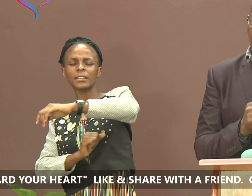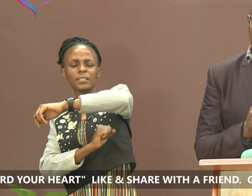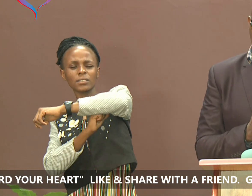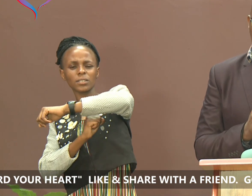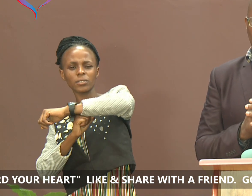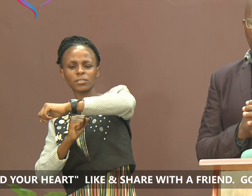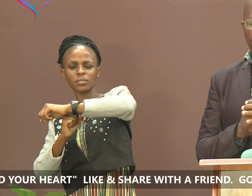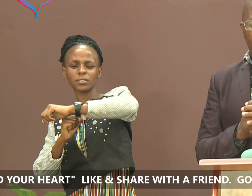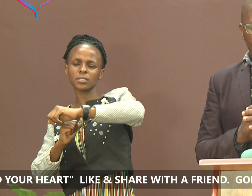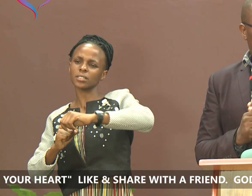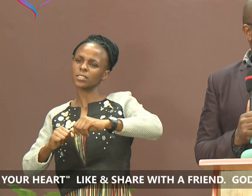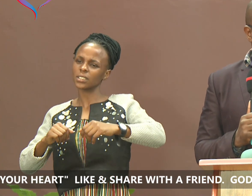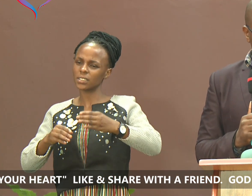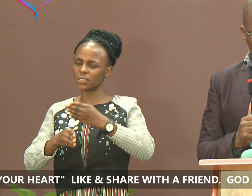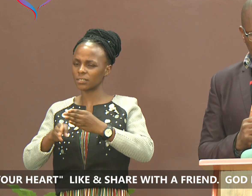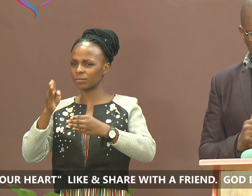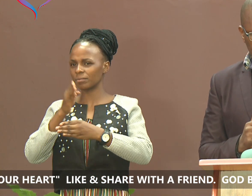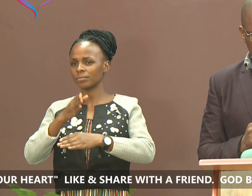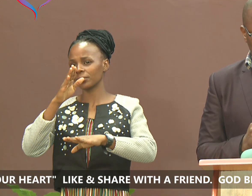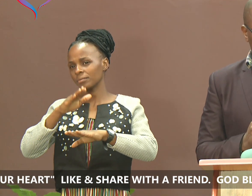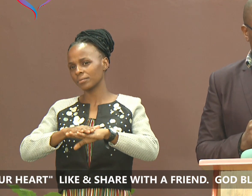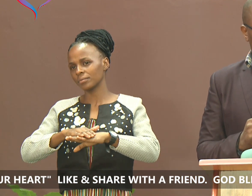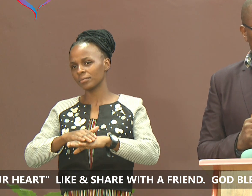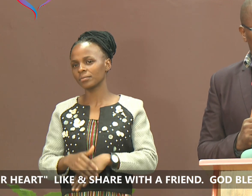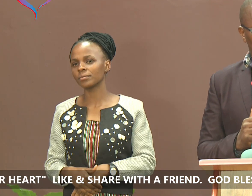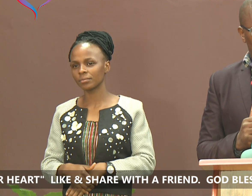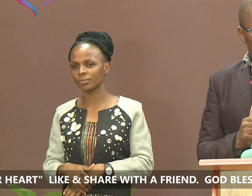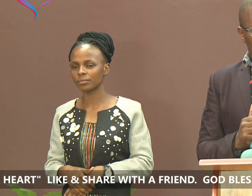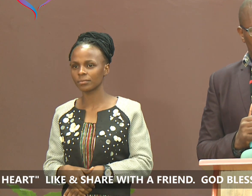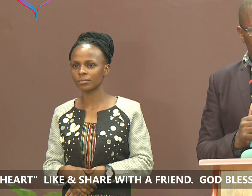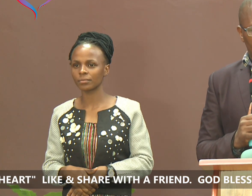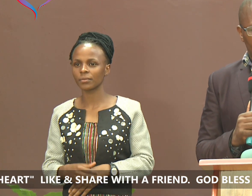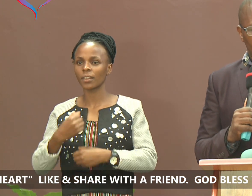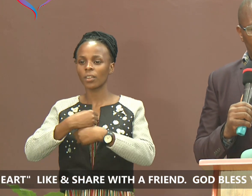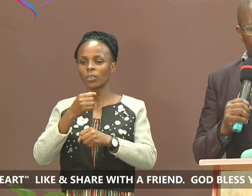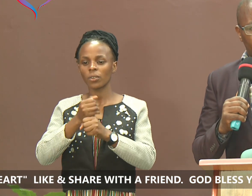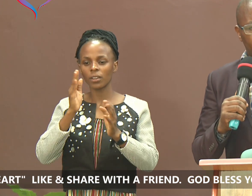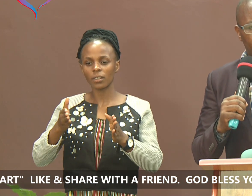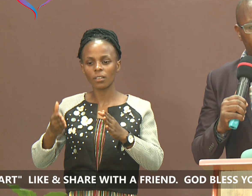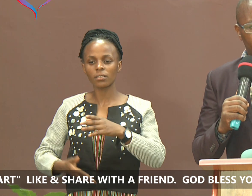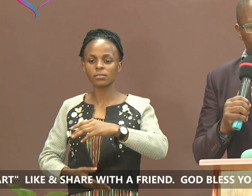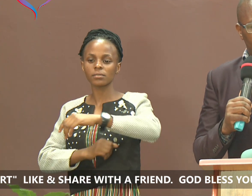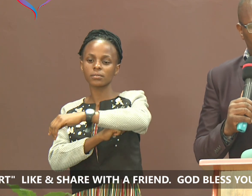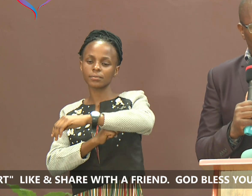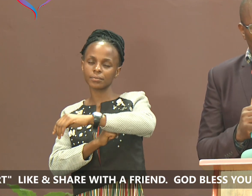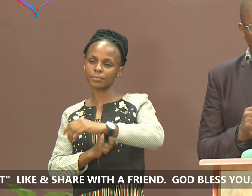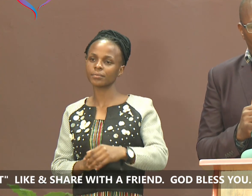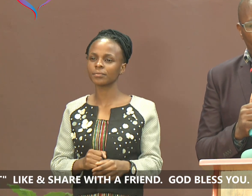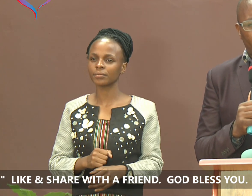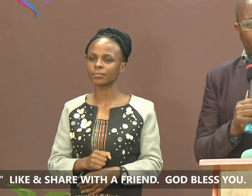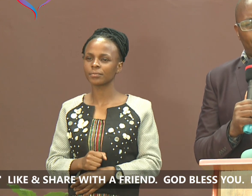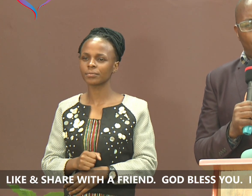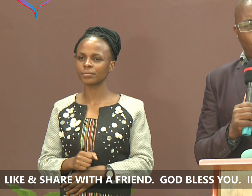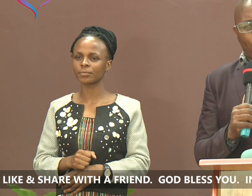foundations zaabo. Marriage has foundations on which it's supposed to be built. The Creator has foundations on which marriage is supposed to be built. Ekisooka